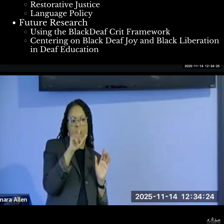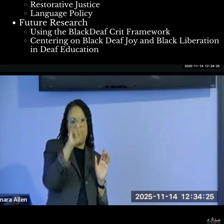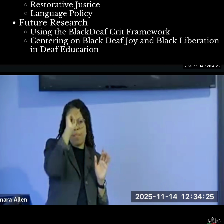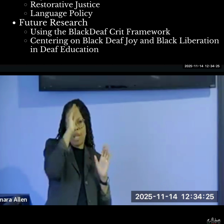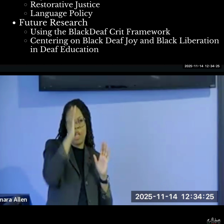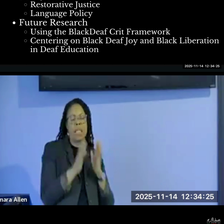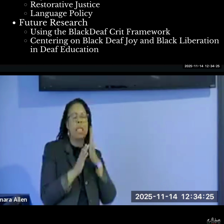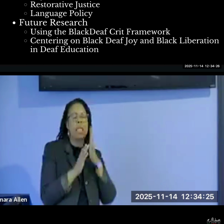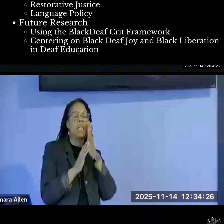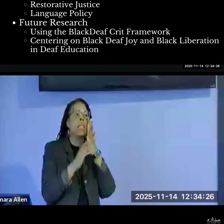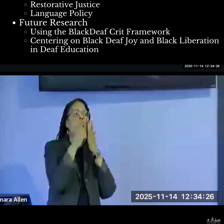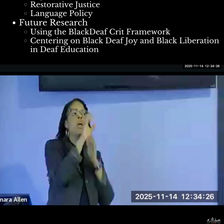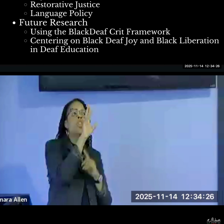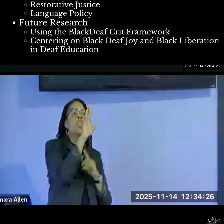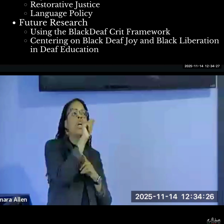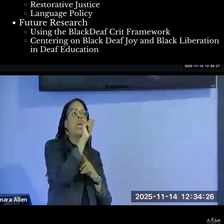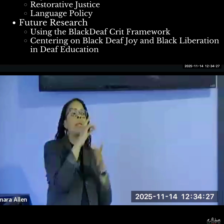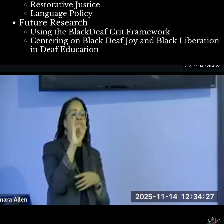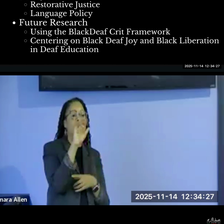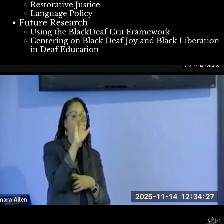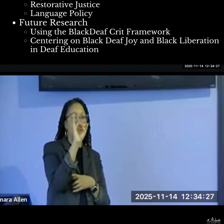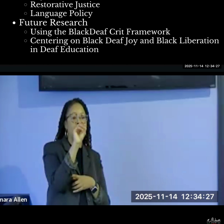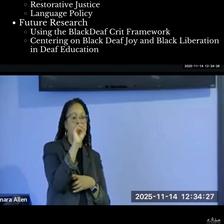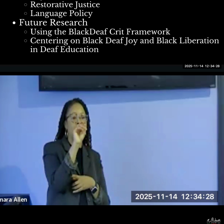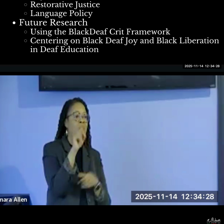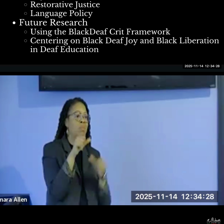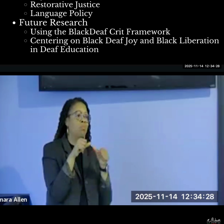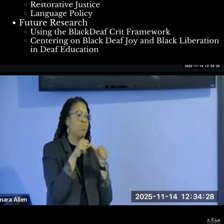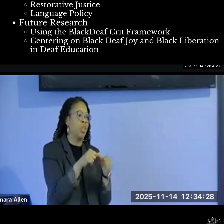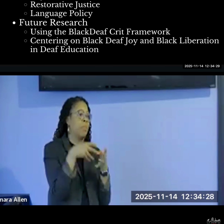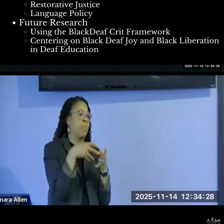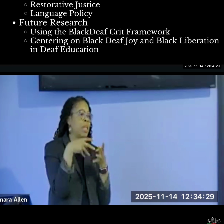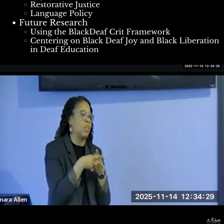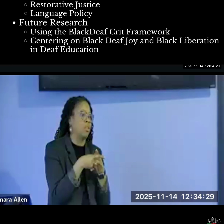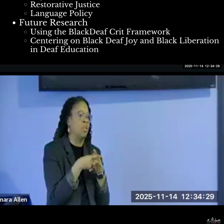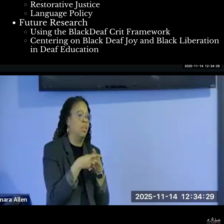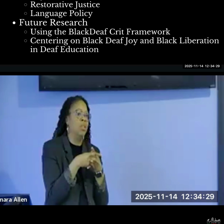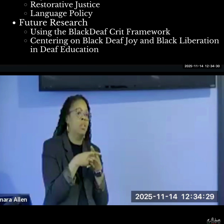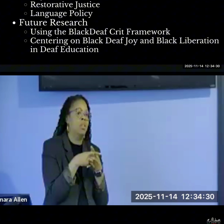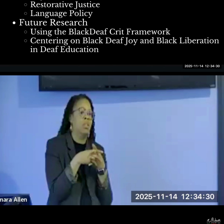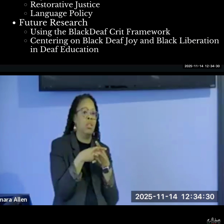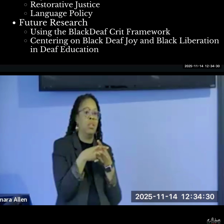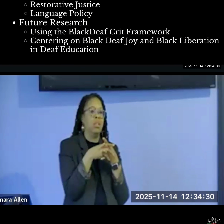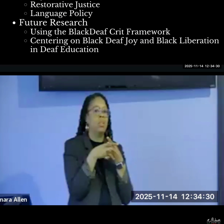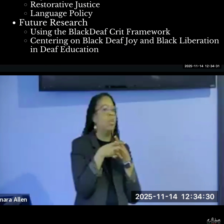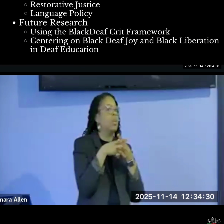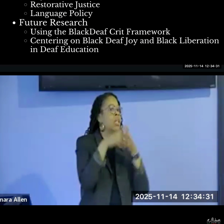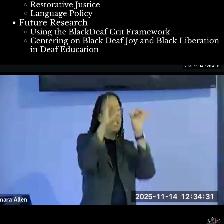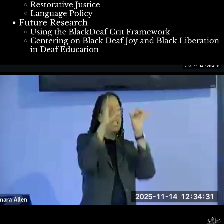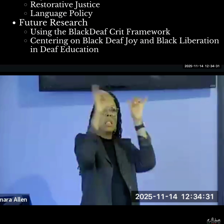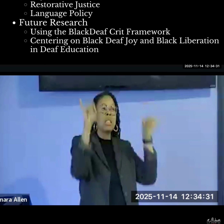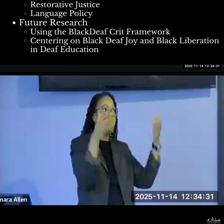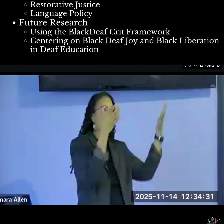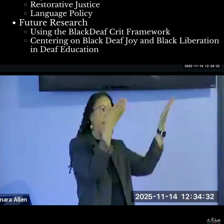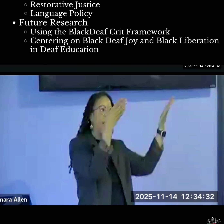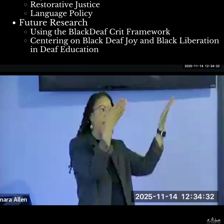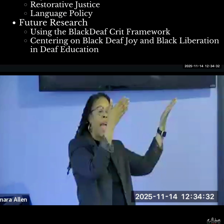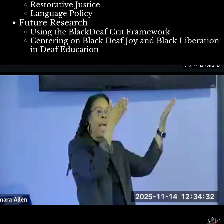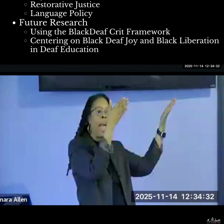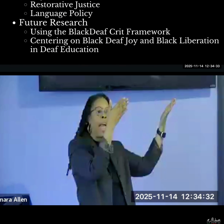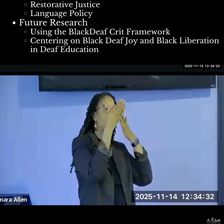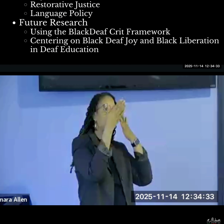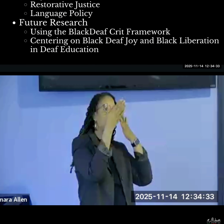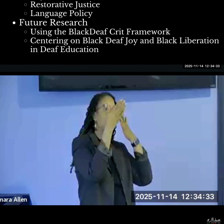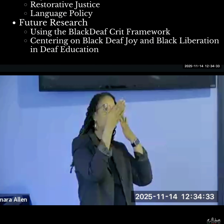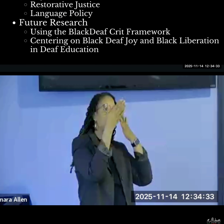Someone who identifies as a critical theorist,